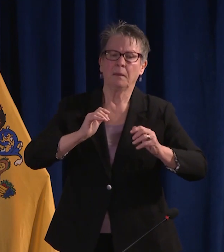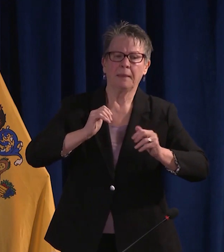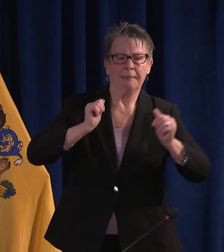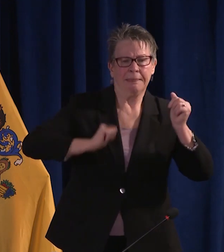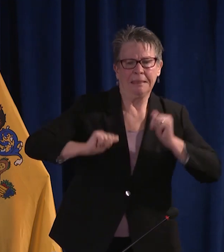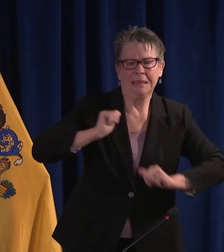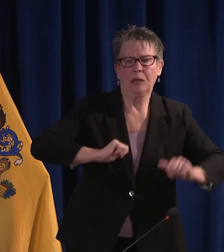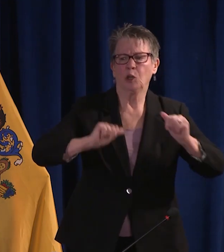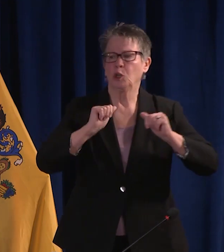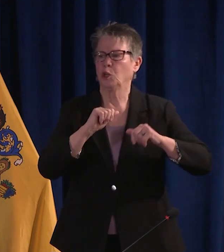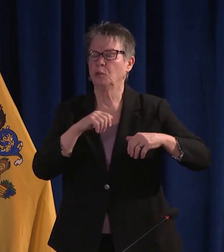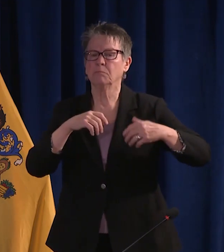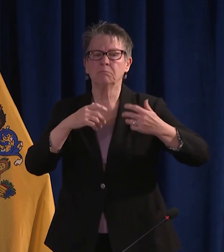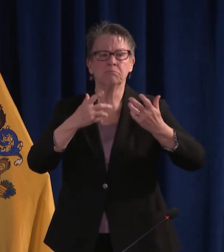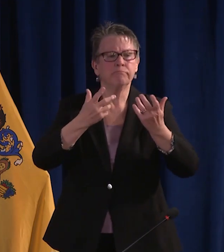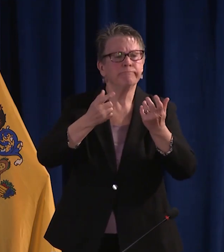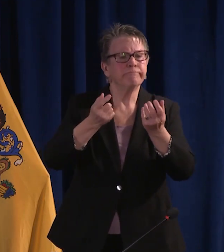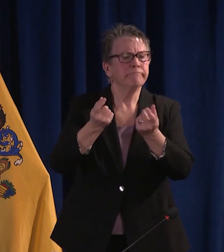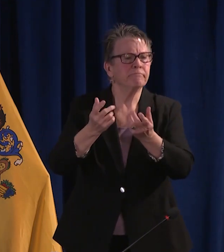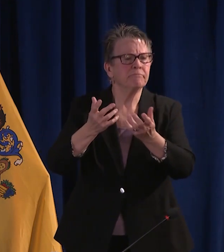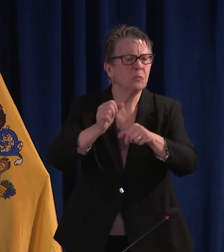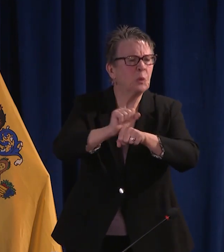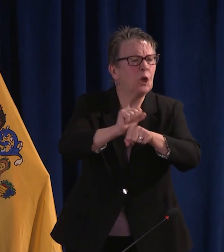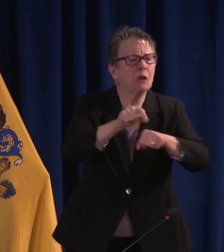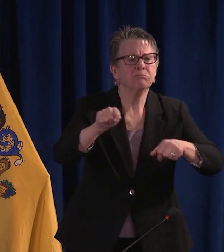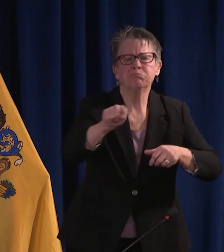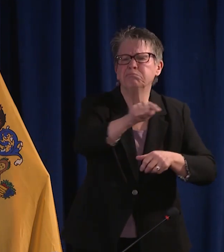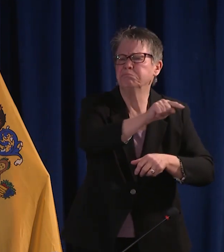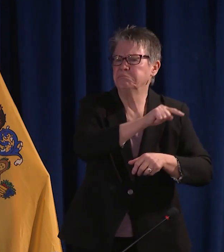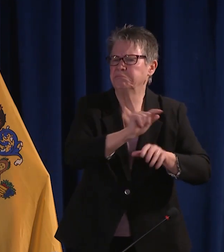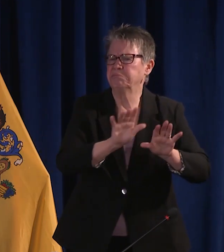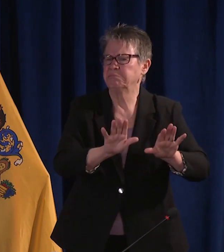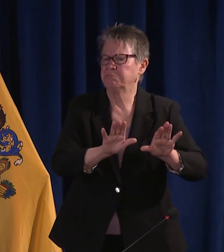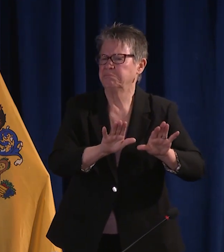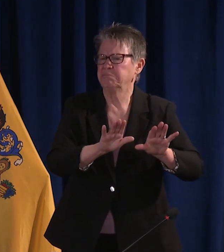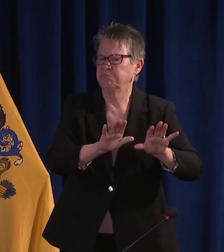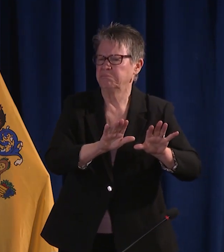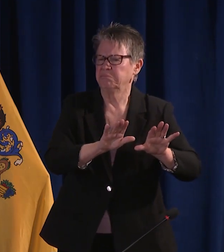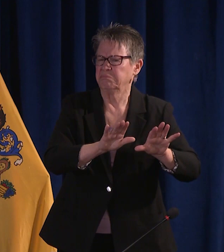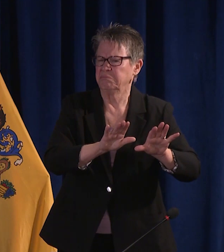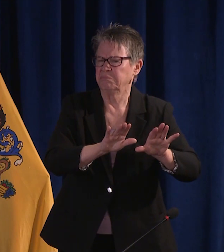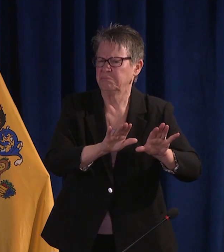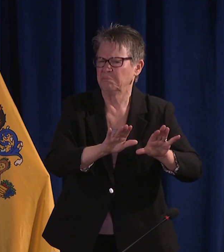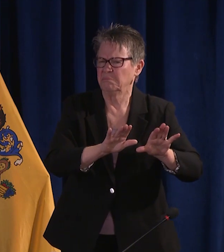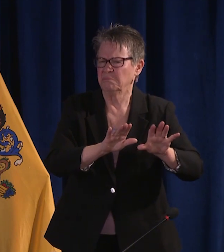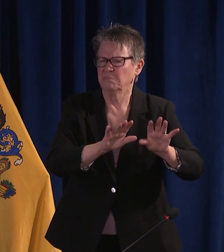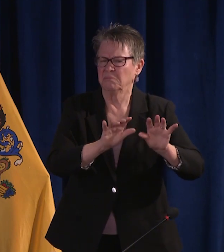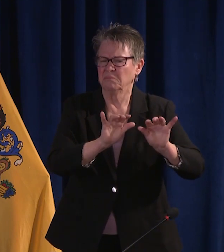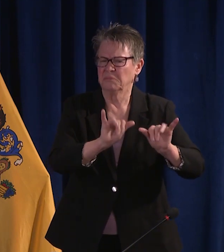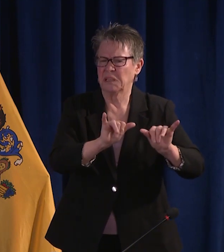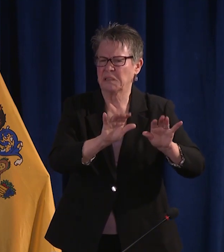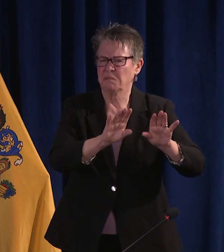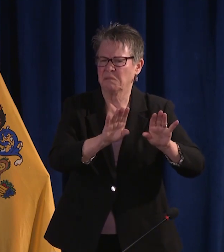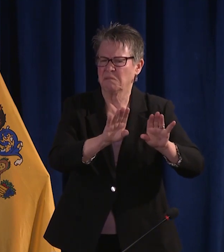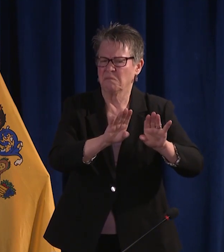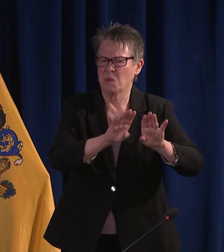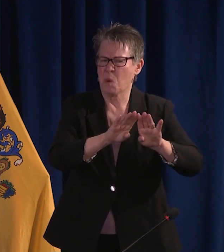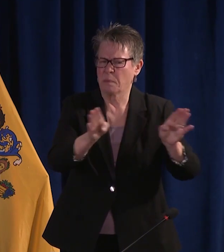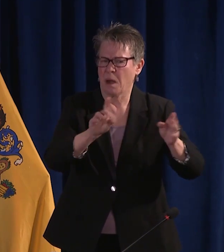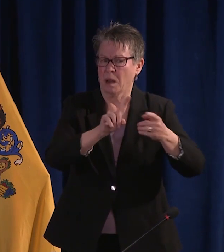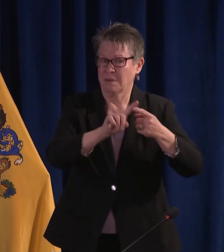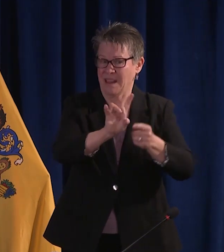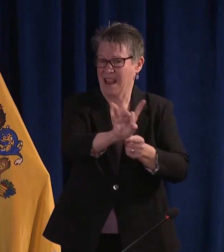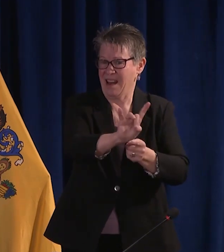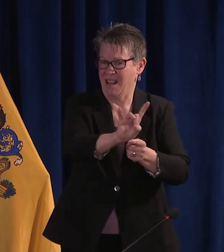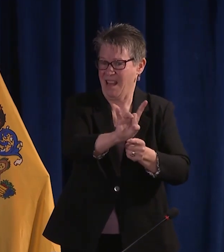distancing guidelines, and that's a big if. This is how we will be able to stay strong throughout this emergency and how we will emerge